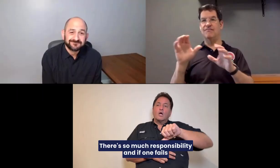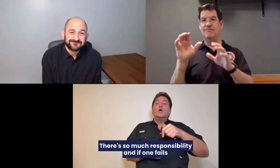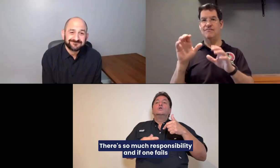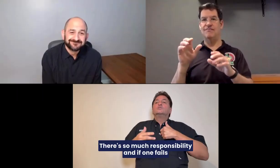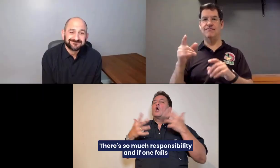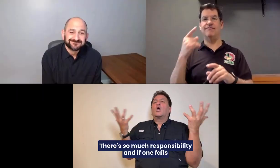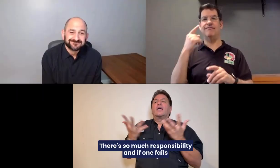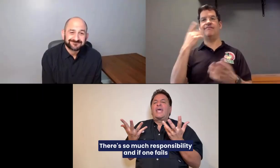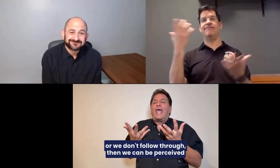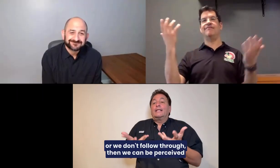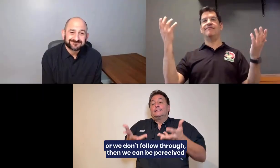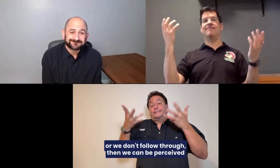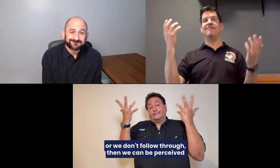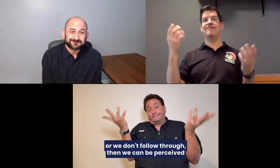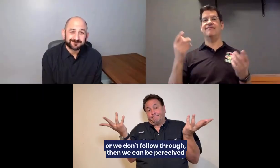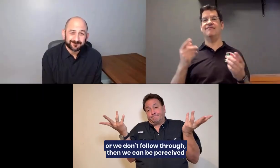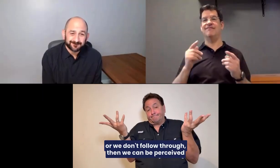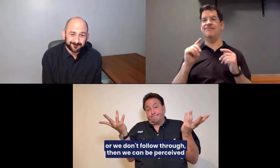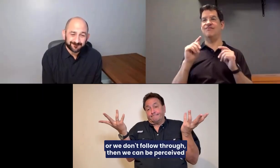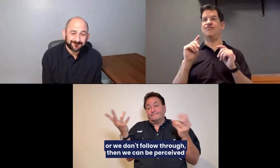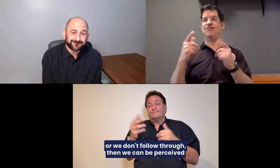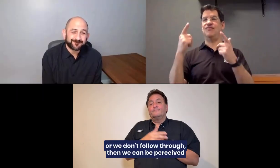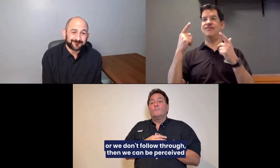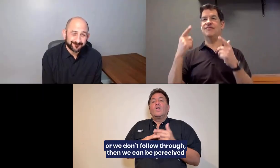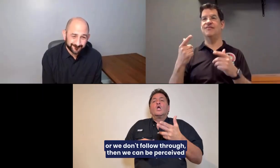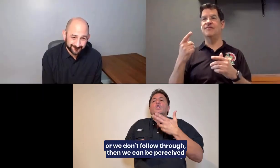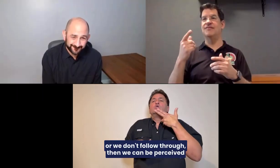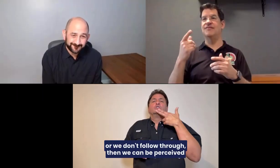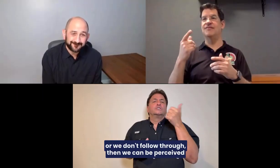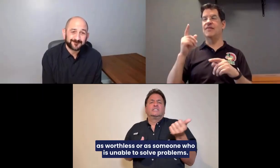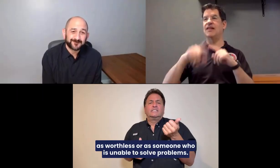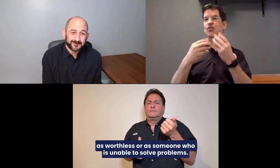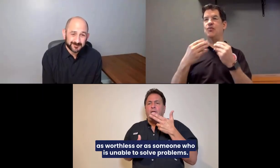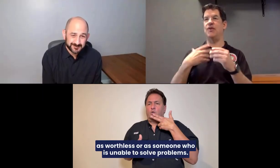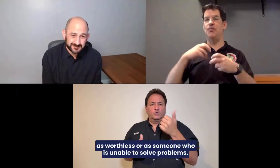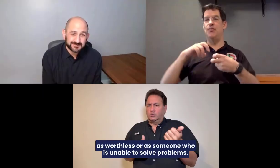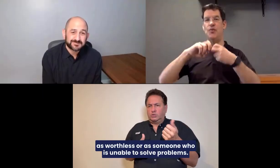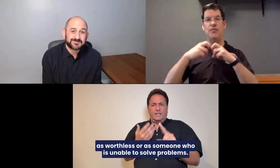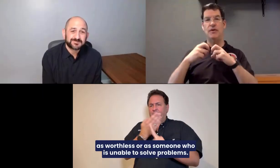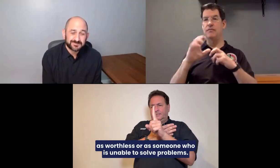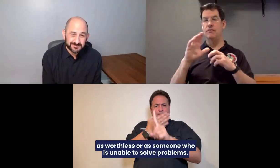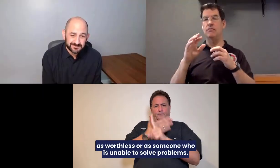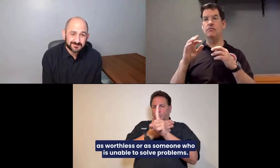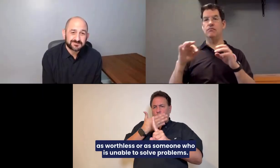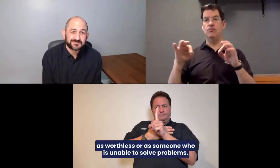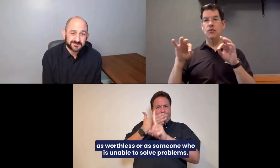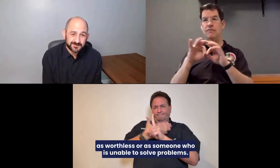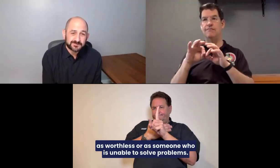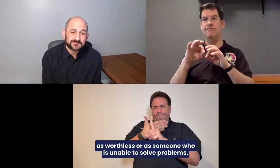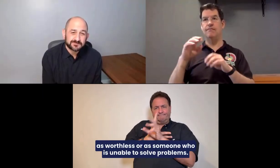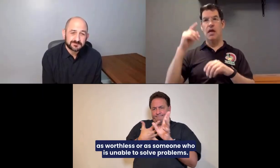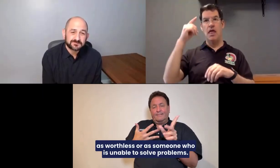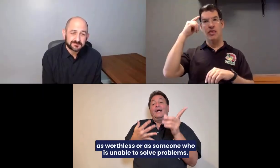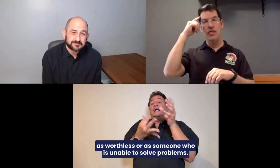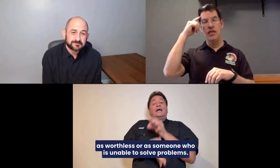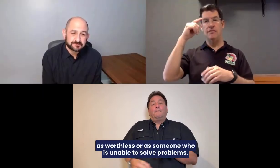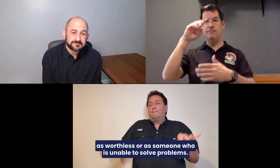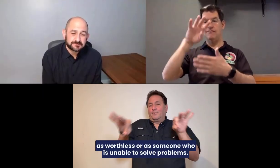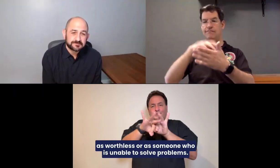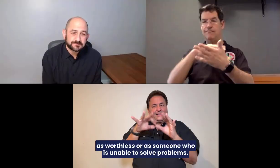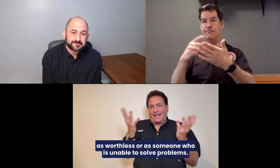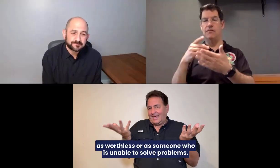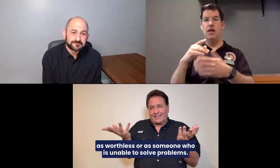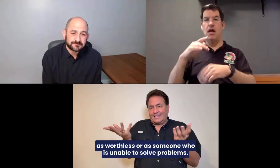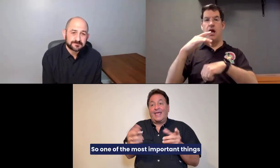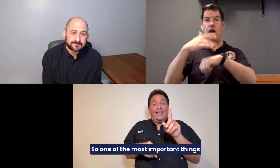responsibility. And if one fails or we don't follow through, then we can be perceived as worthless or as someone who is unable to solve